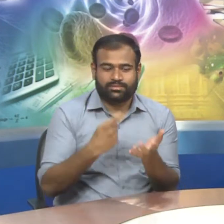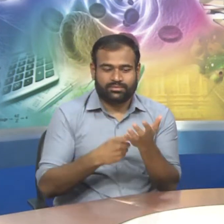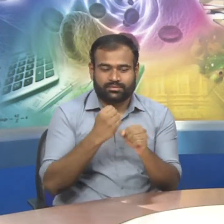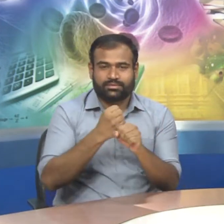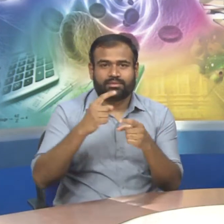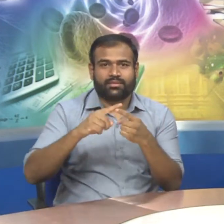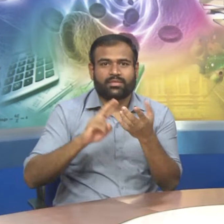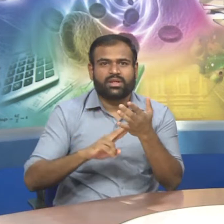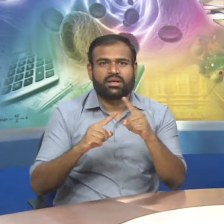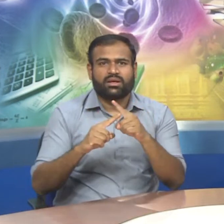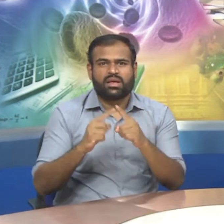And urgent.